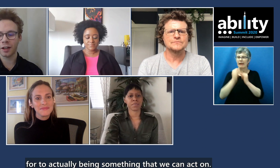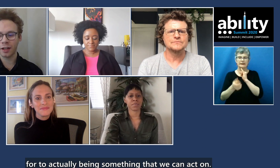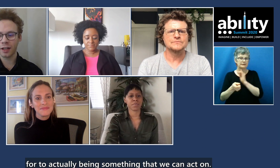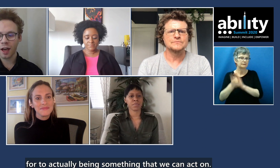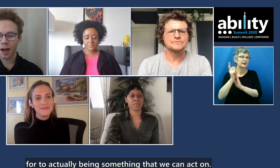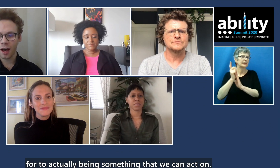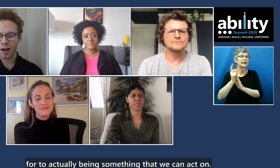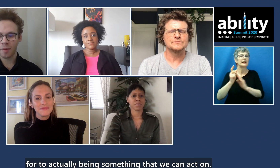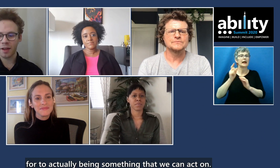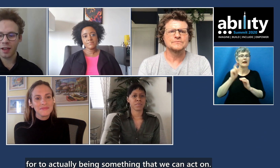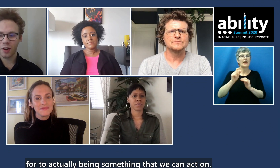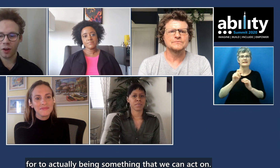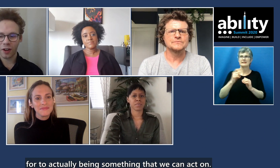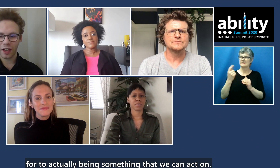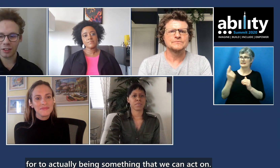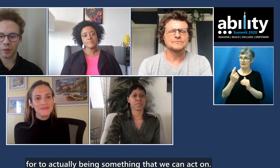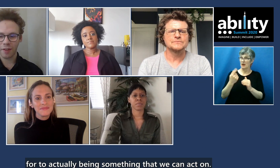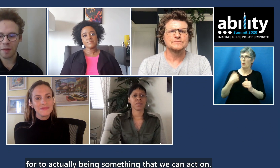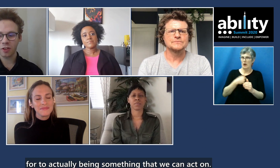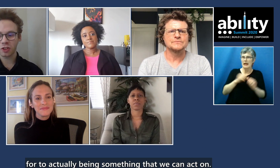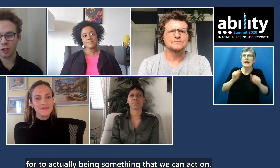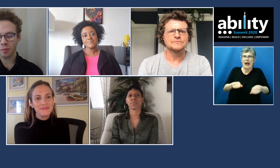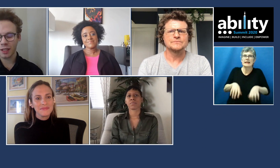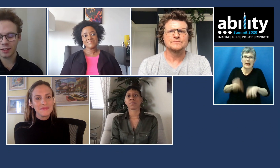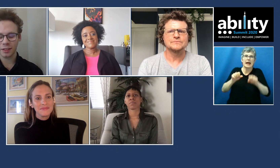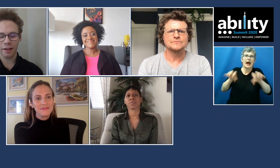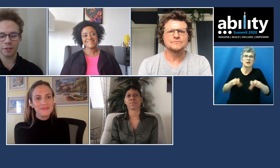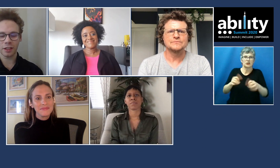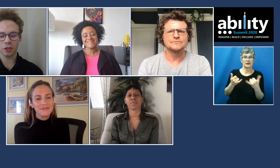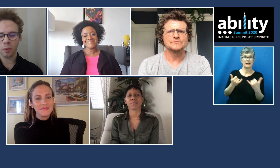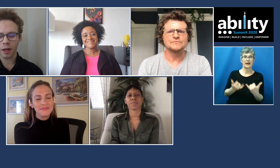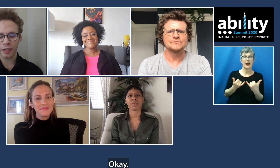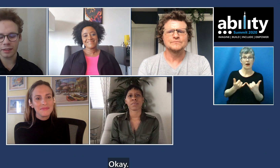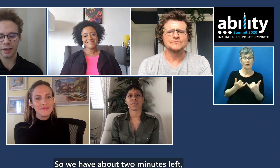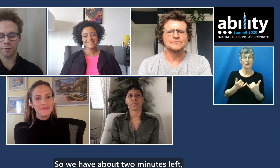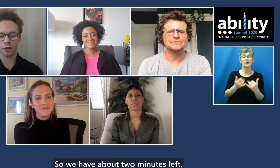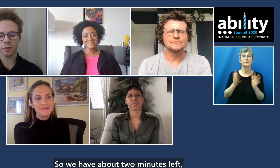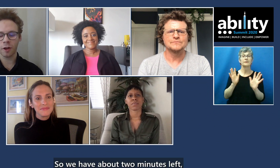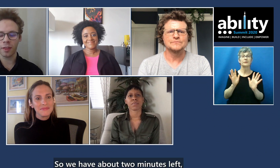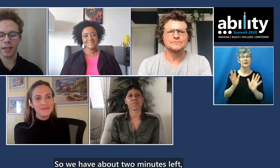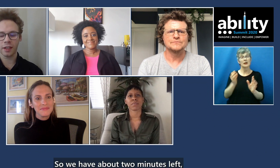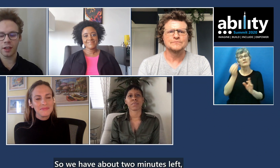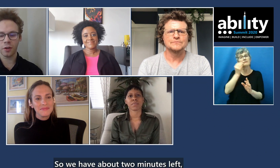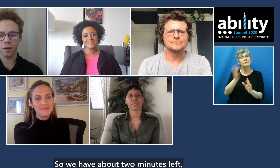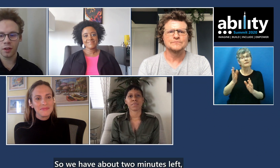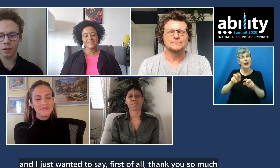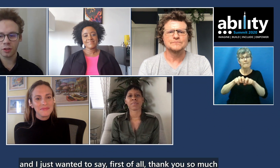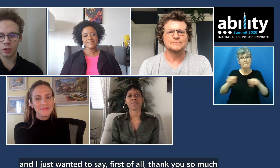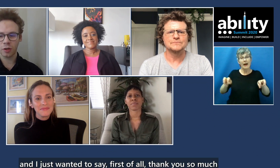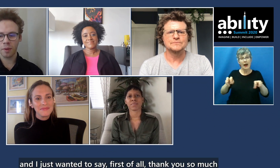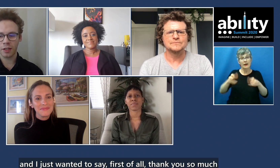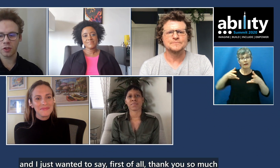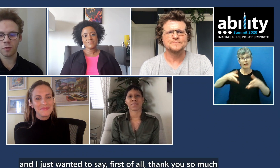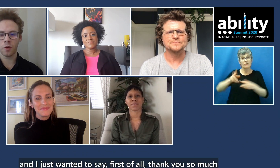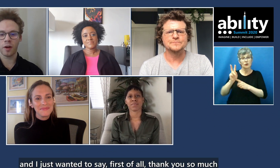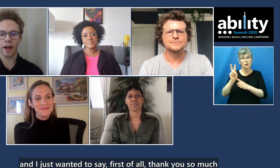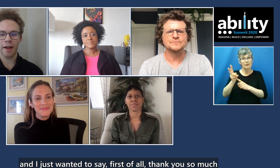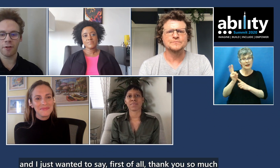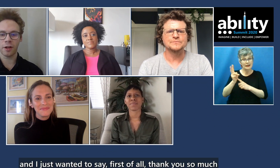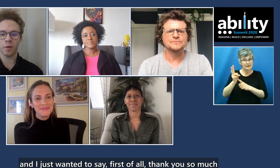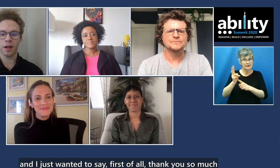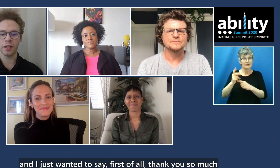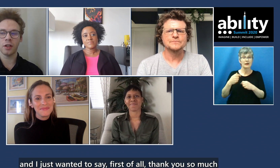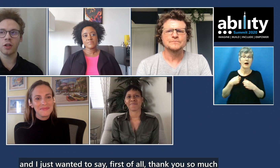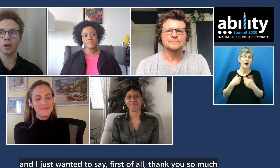can act on. Okay, so we have about 2 minutes left, and I just wanted to say, first of all, thank you so much